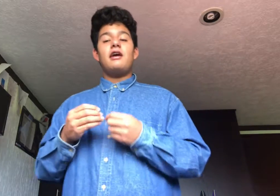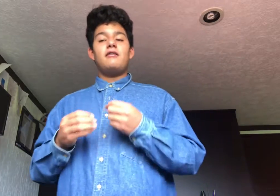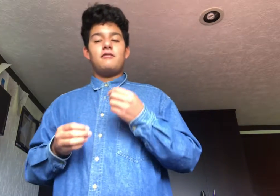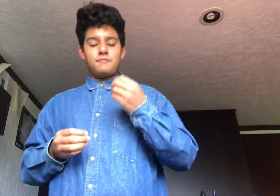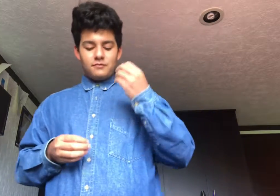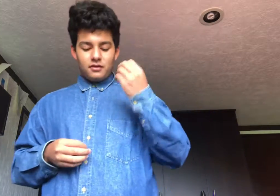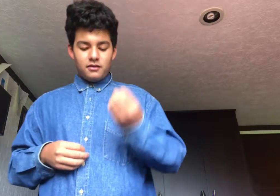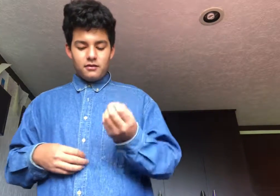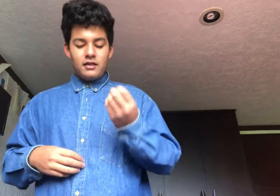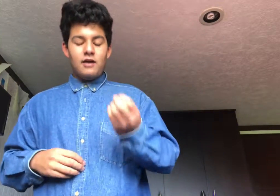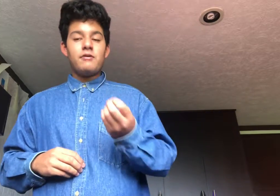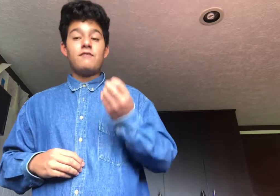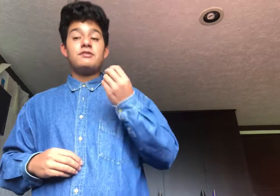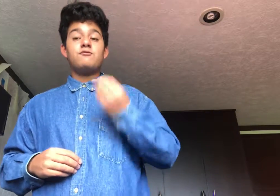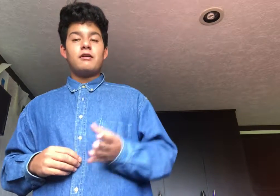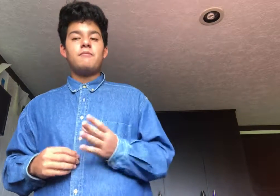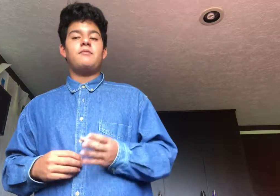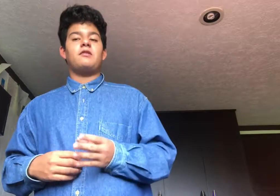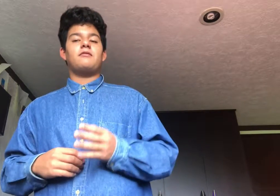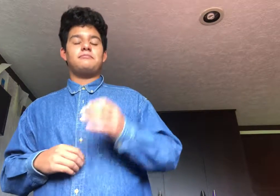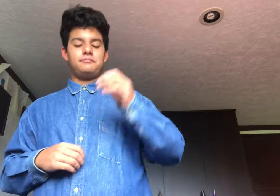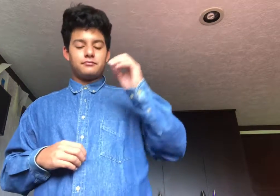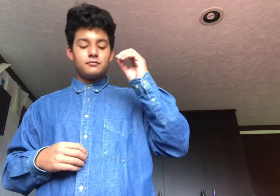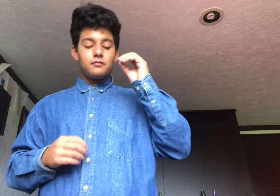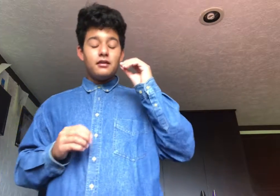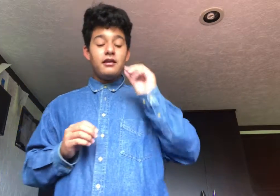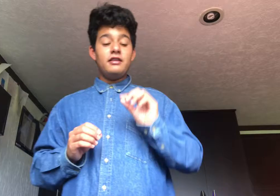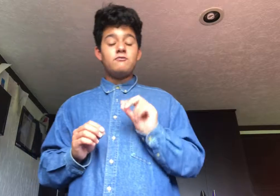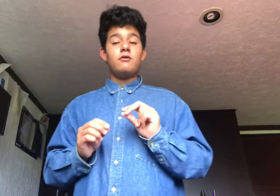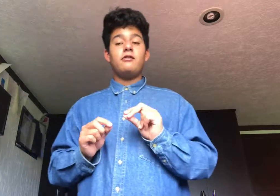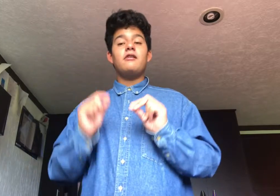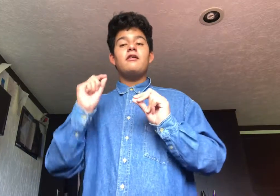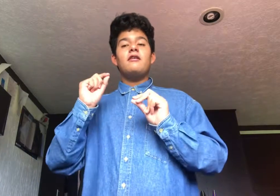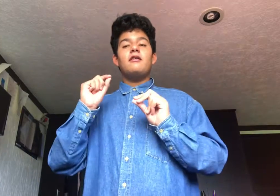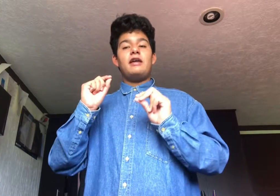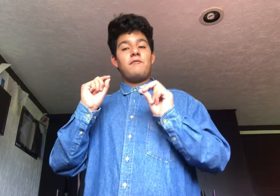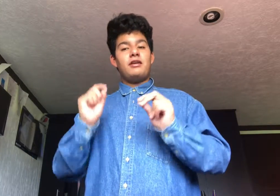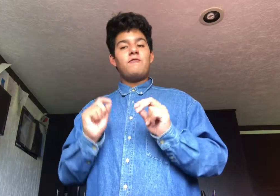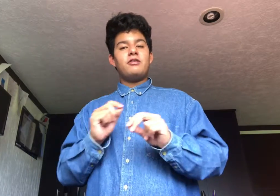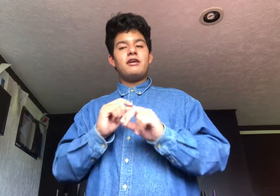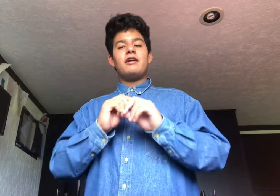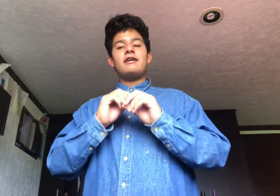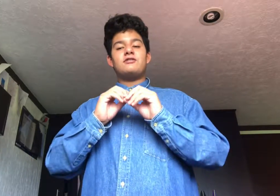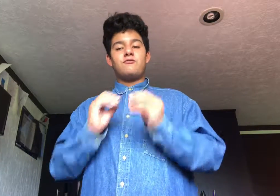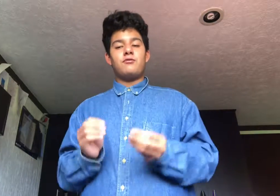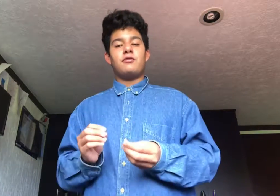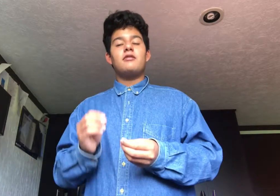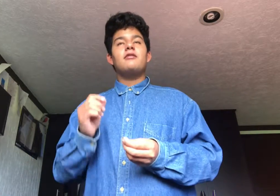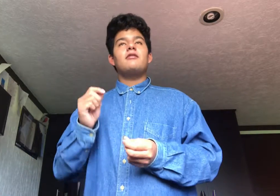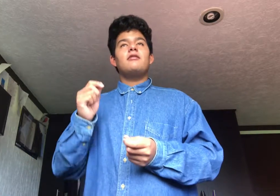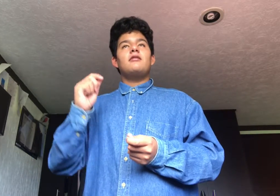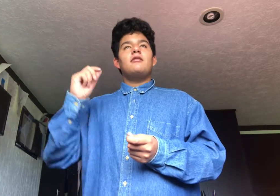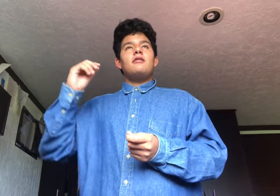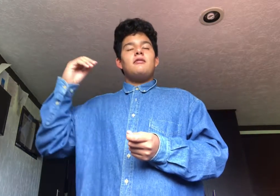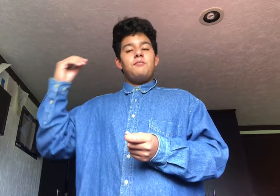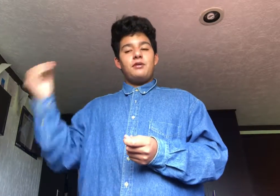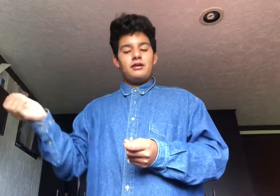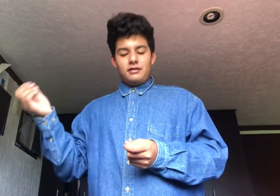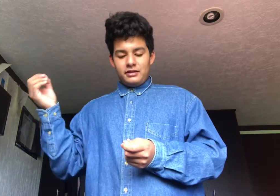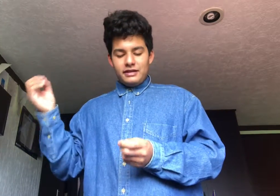and now we have scrap punk. In this world, everything gets screwed. They